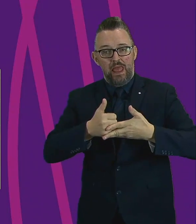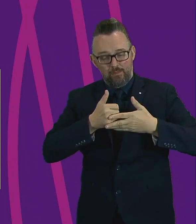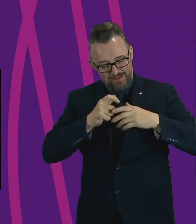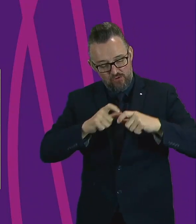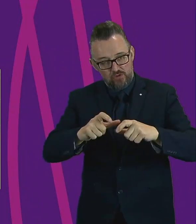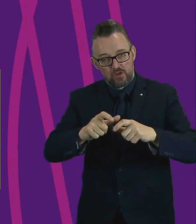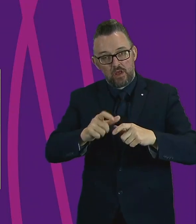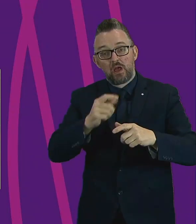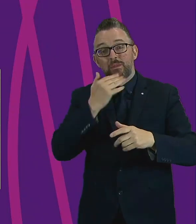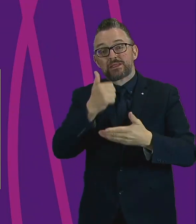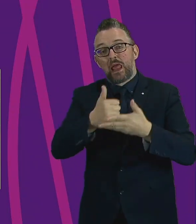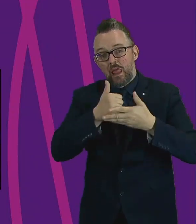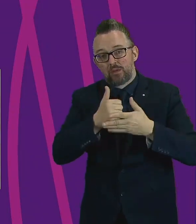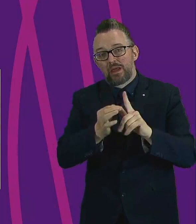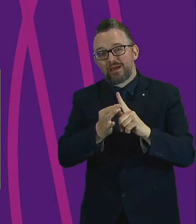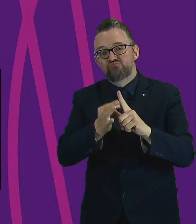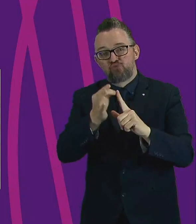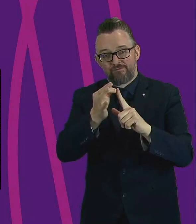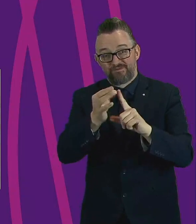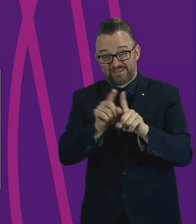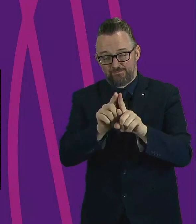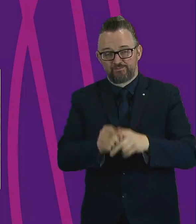improve it too. Thank you.